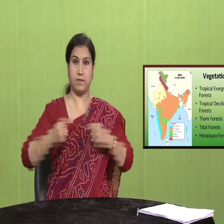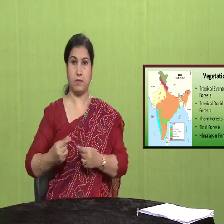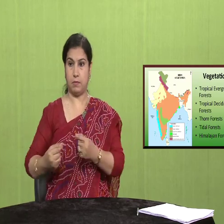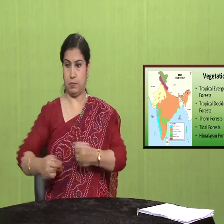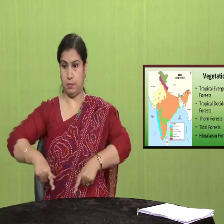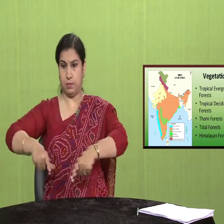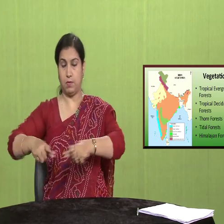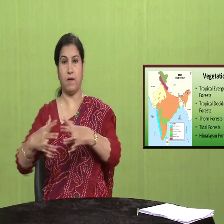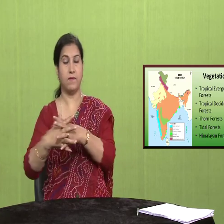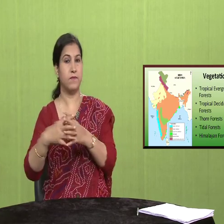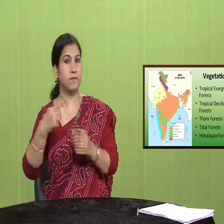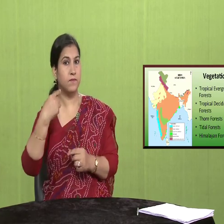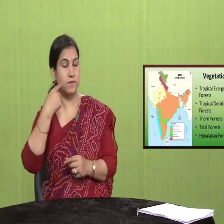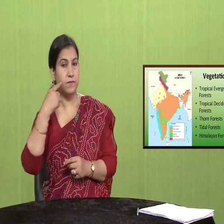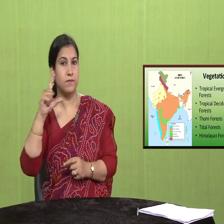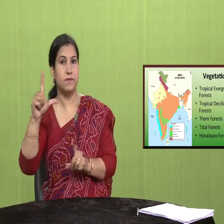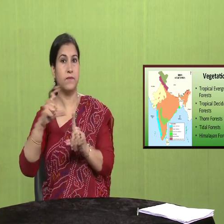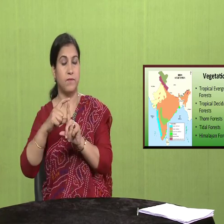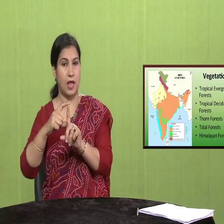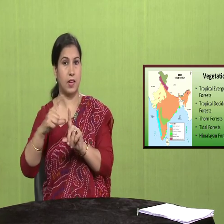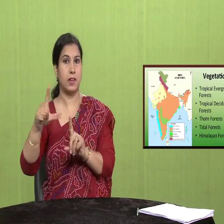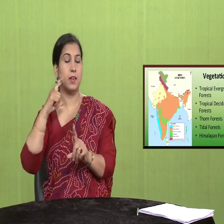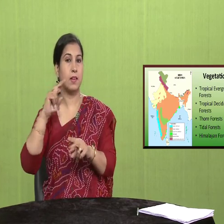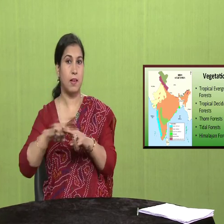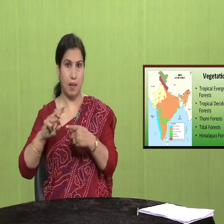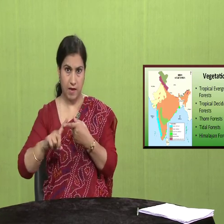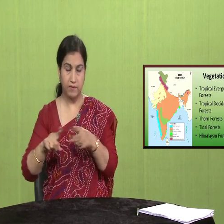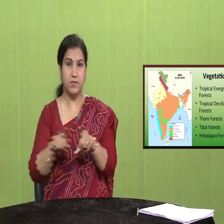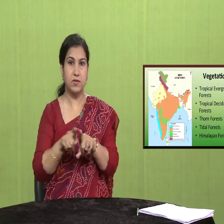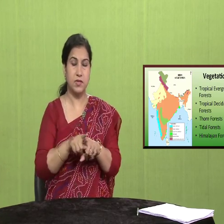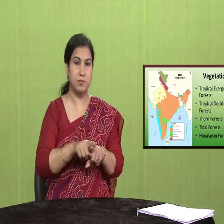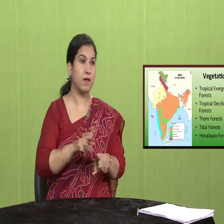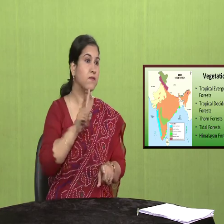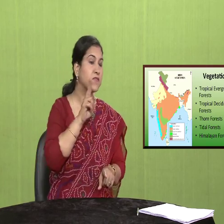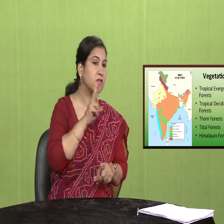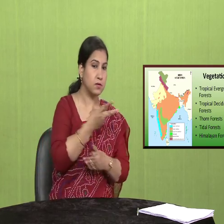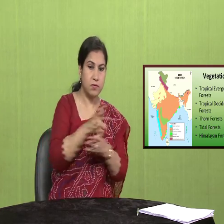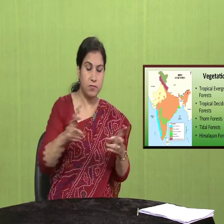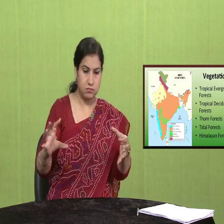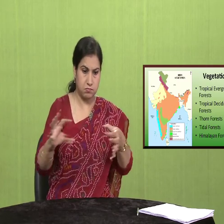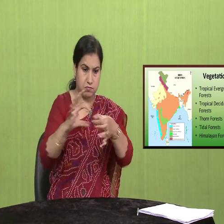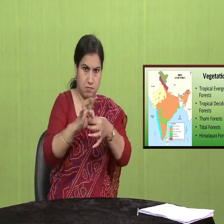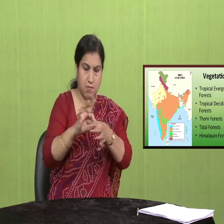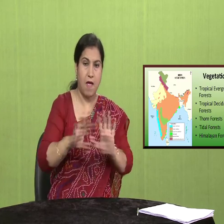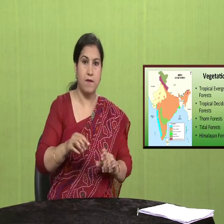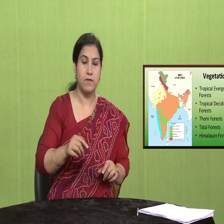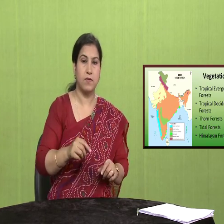We all know that plants provide us with timber, gives shelter to man,